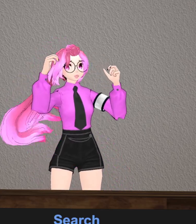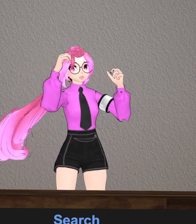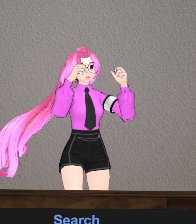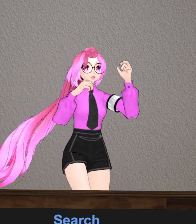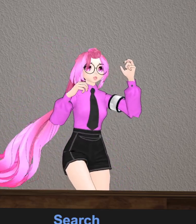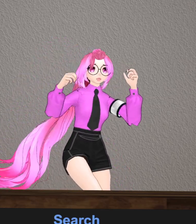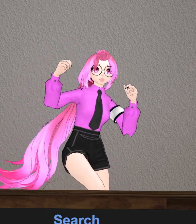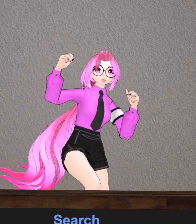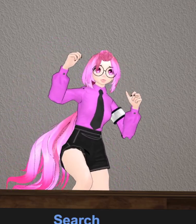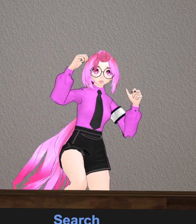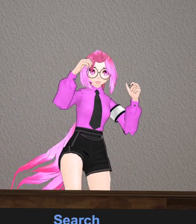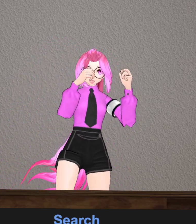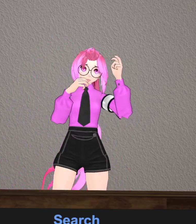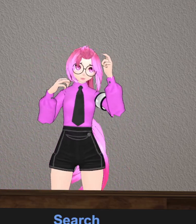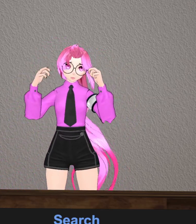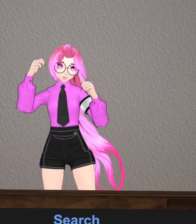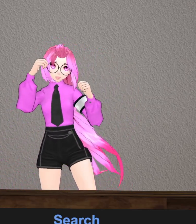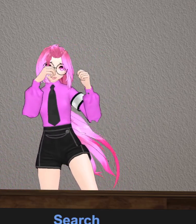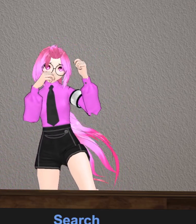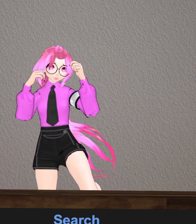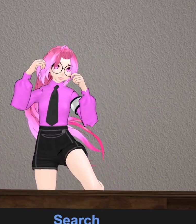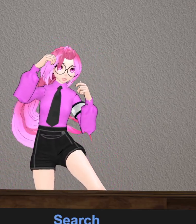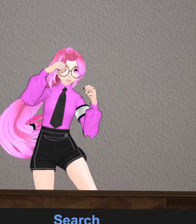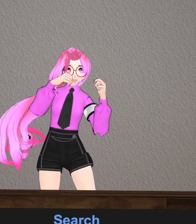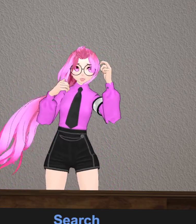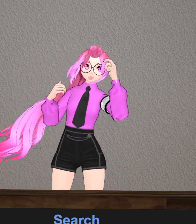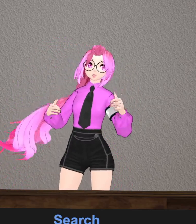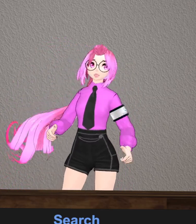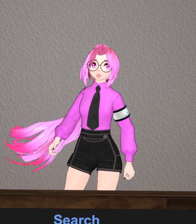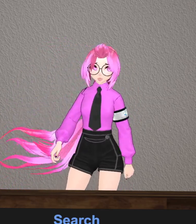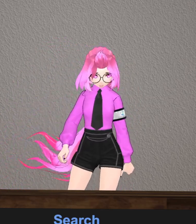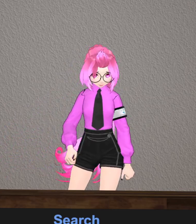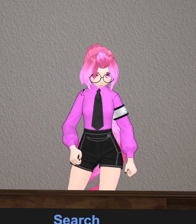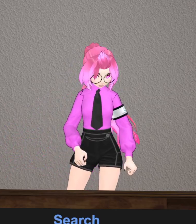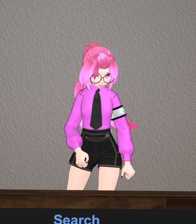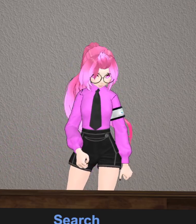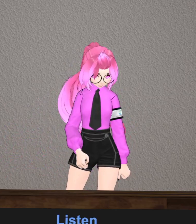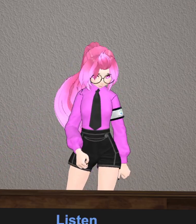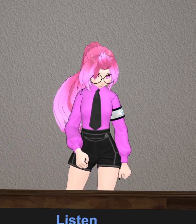front of you, and you're searching for them. Searching. Good.